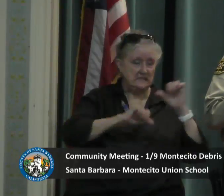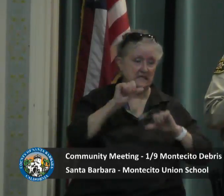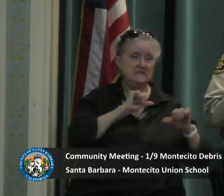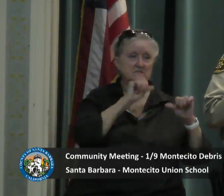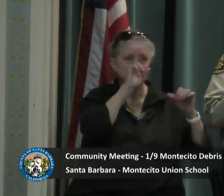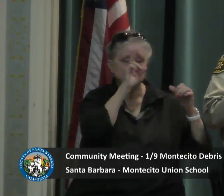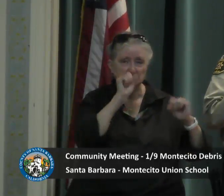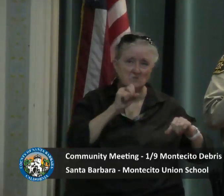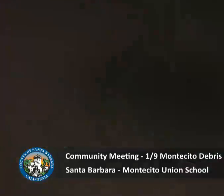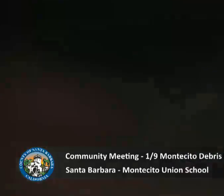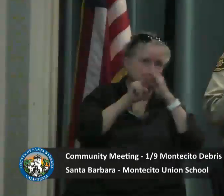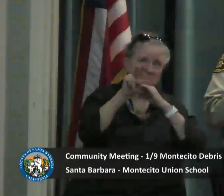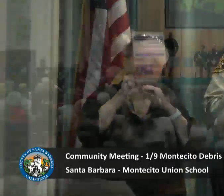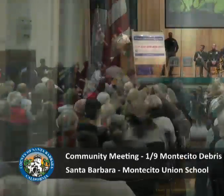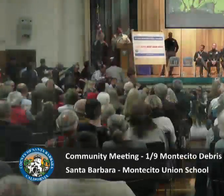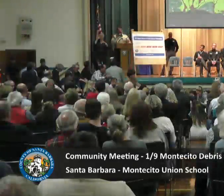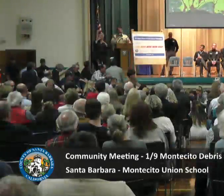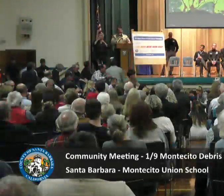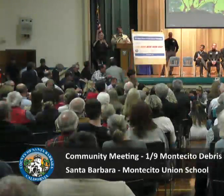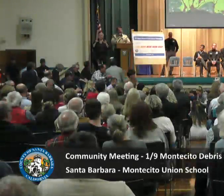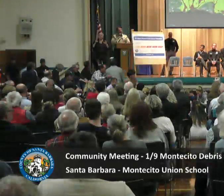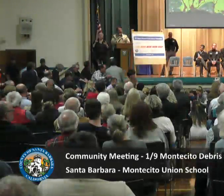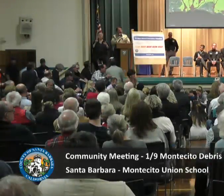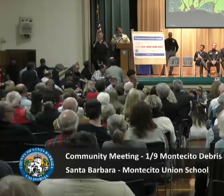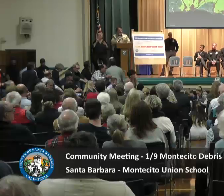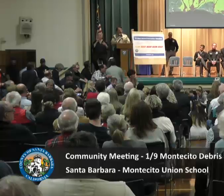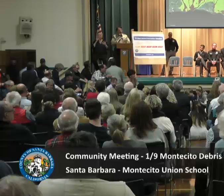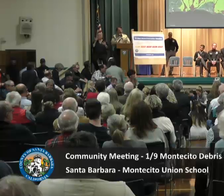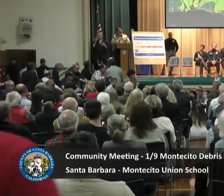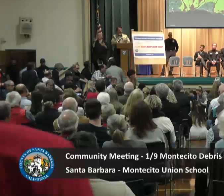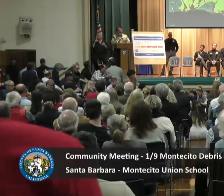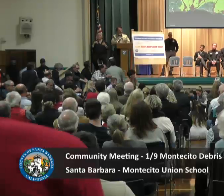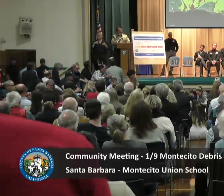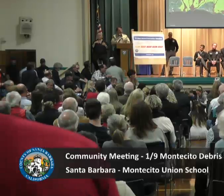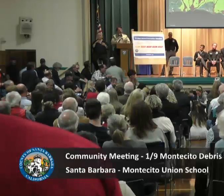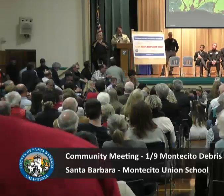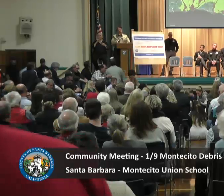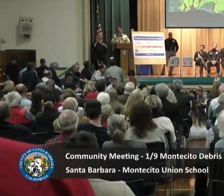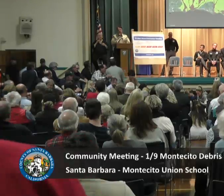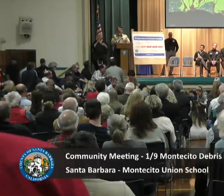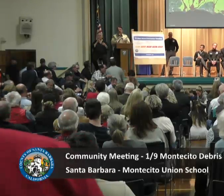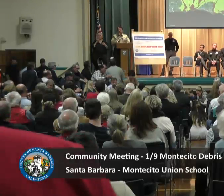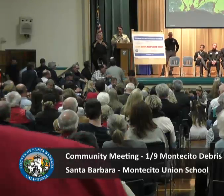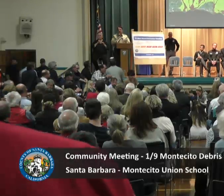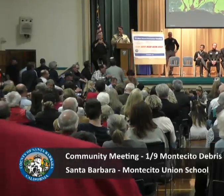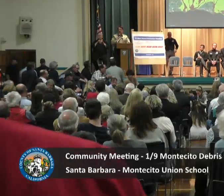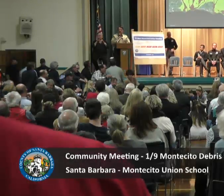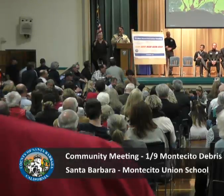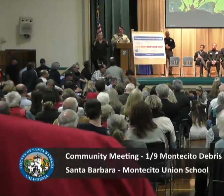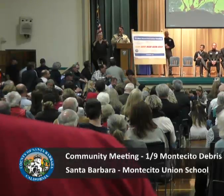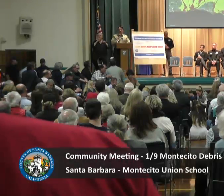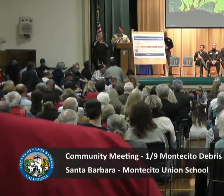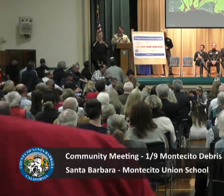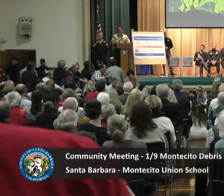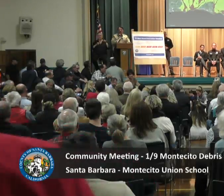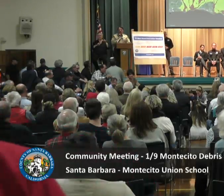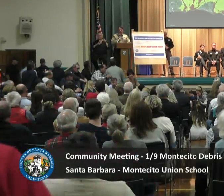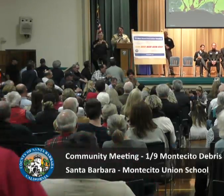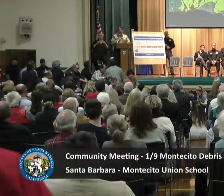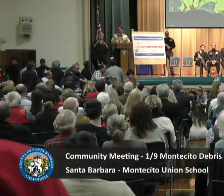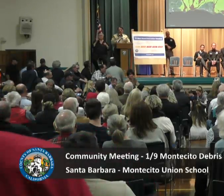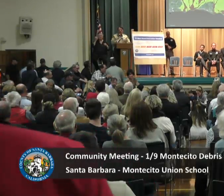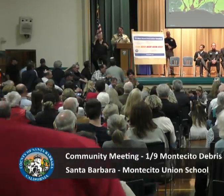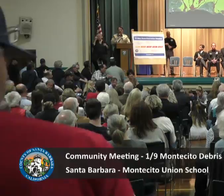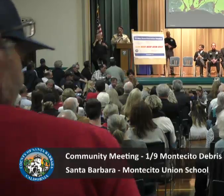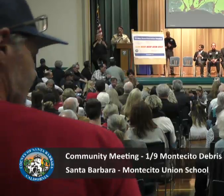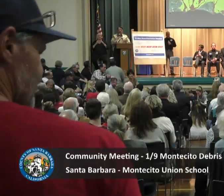predicted. And one thing that really hasn't got out in the media and really hasn't really resonated with